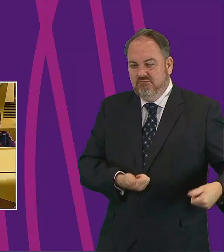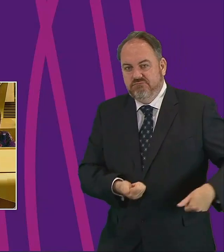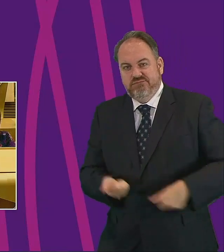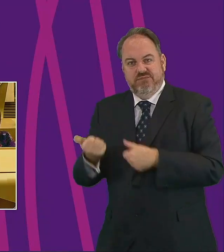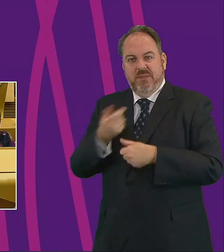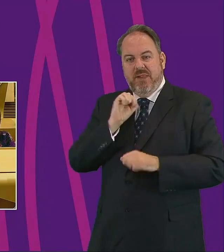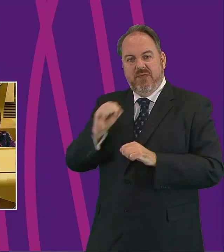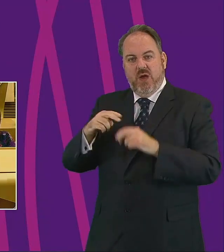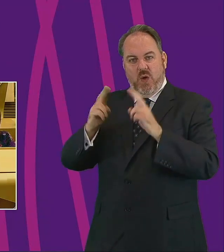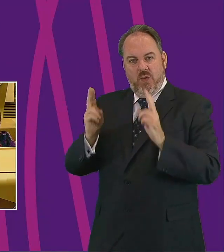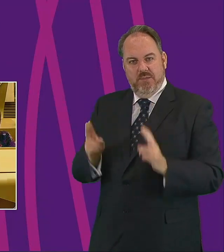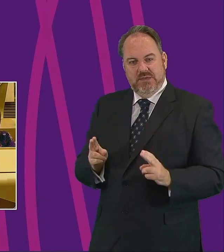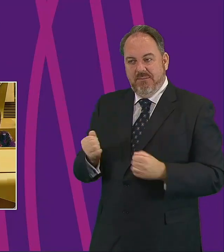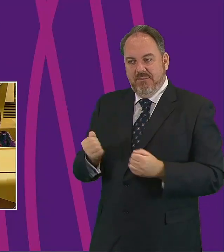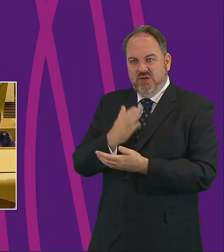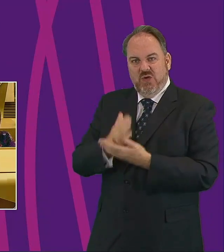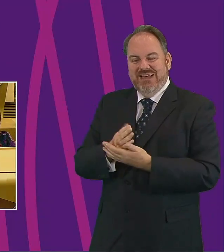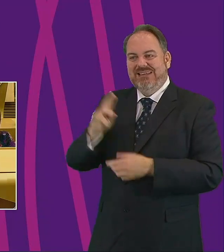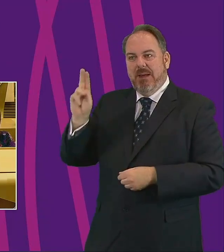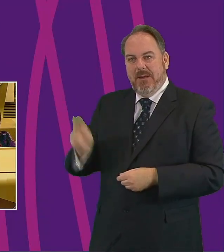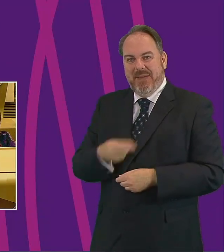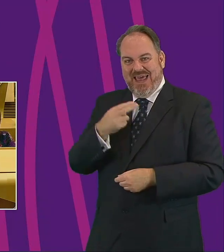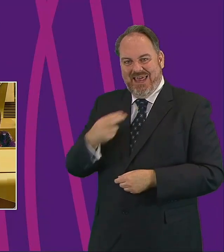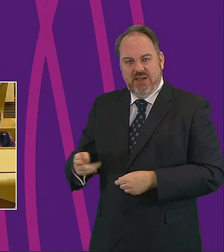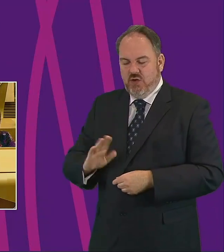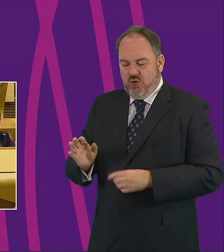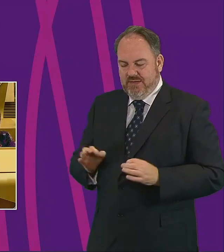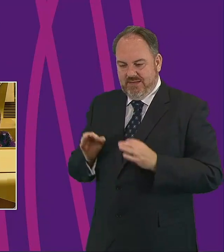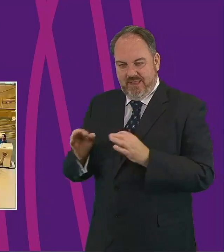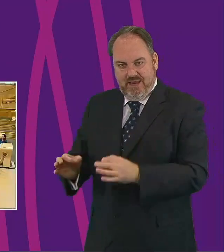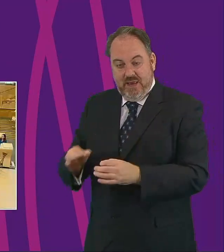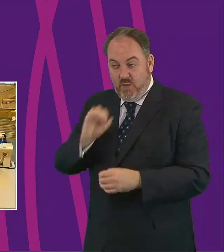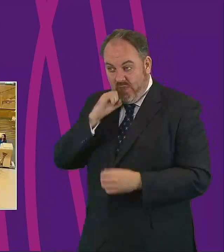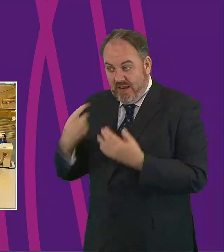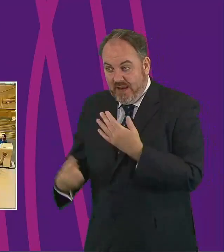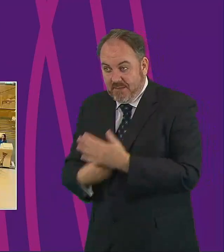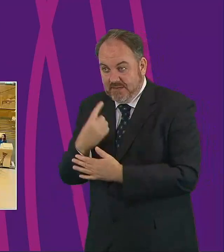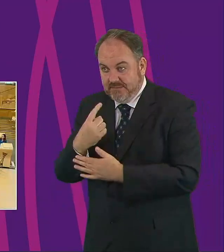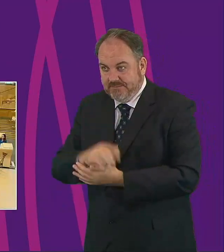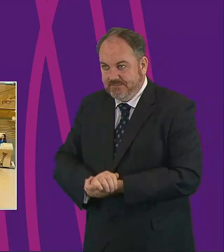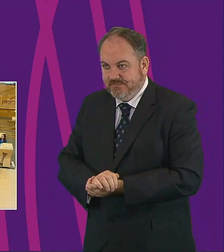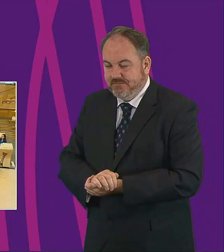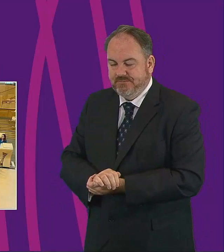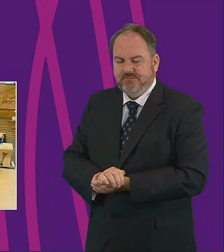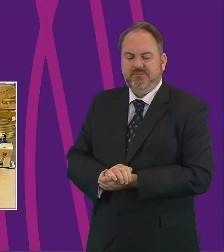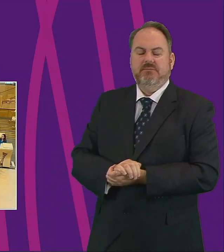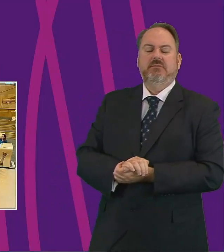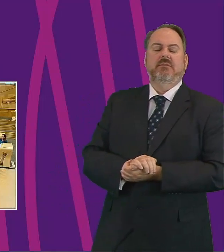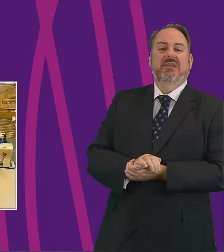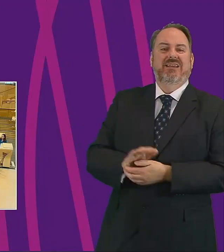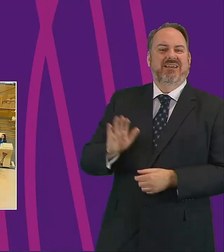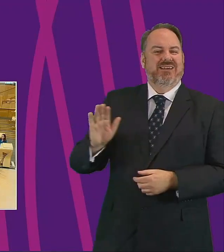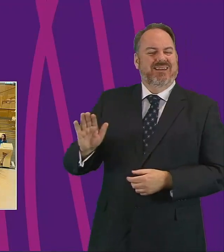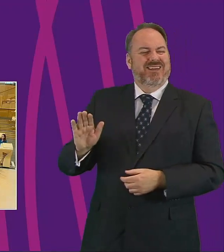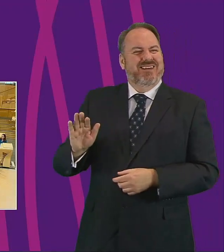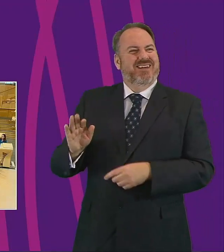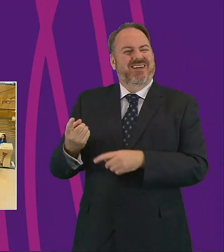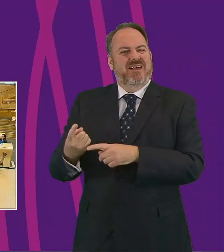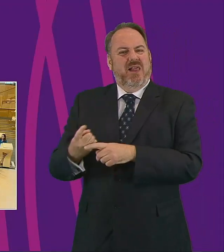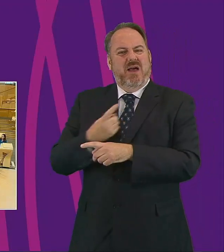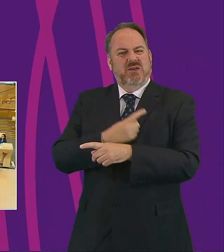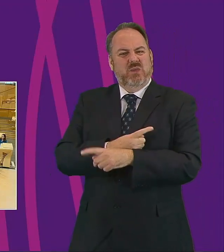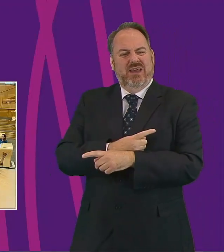this time it is a ban and not simply a delay? First Minister. We've already, I think I did it last week or it might have been the week